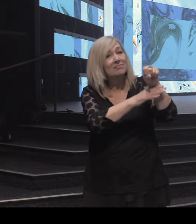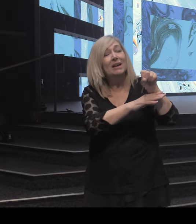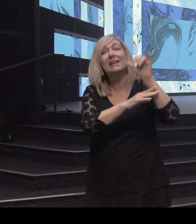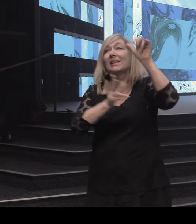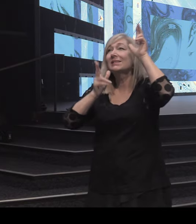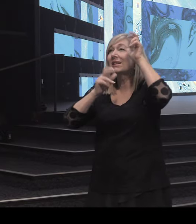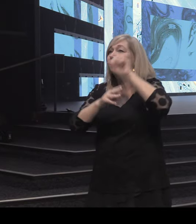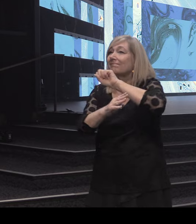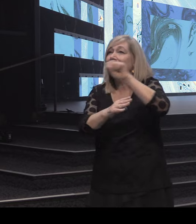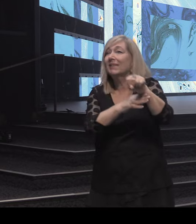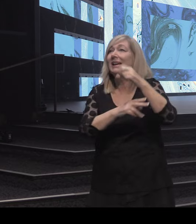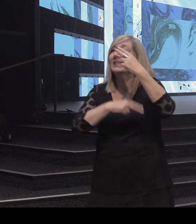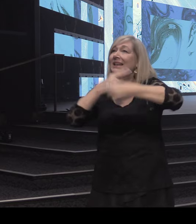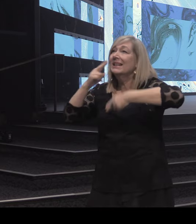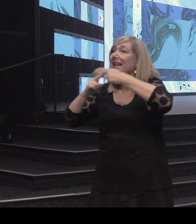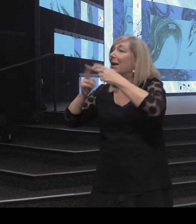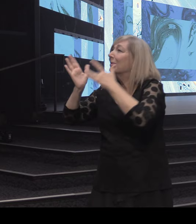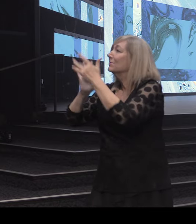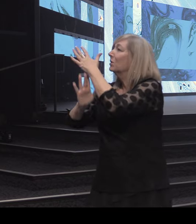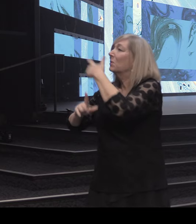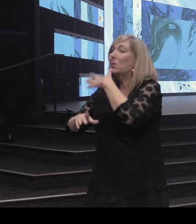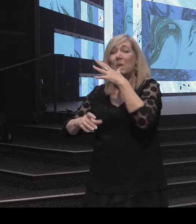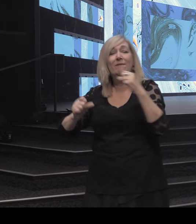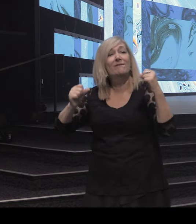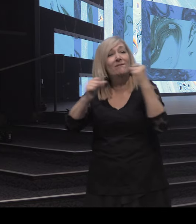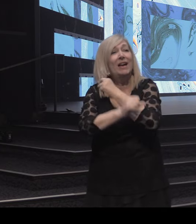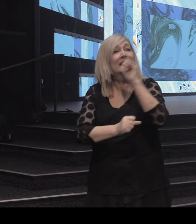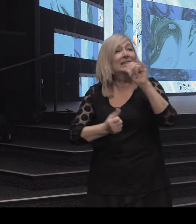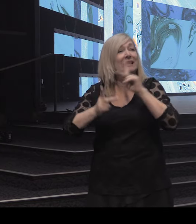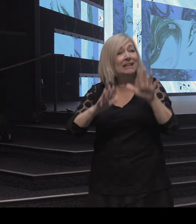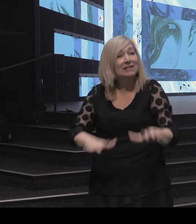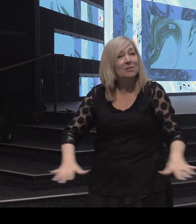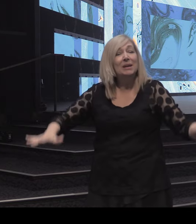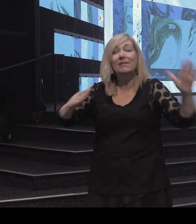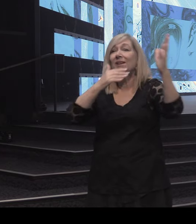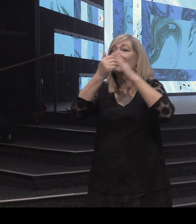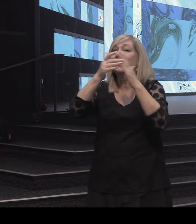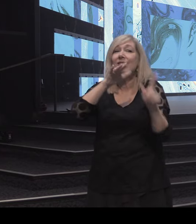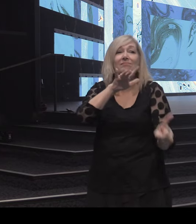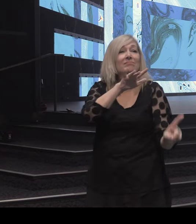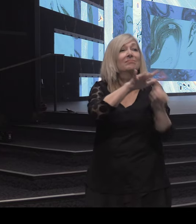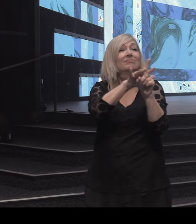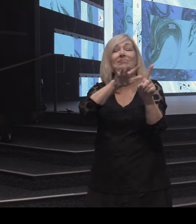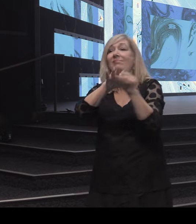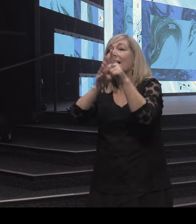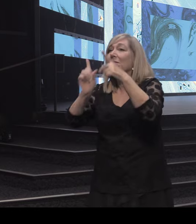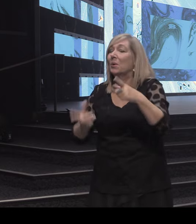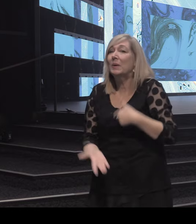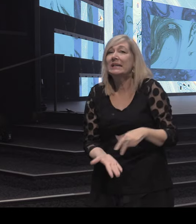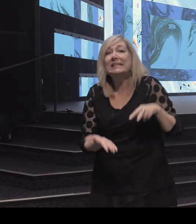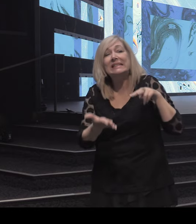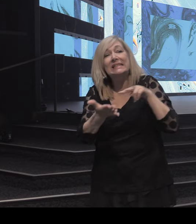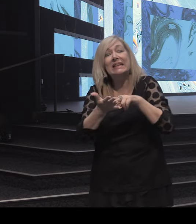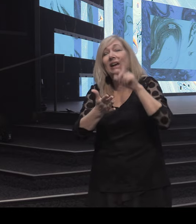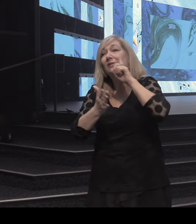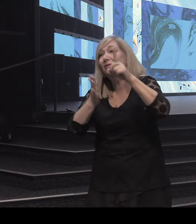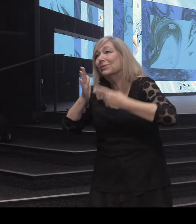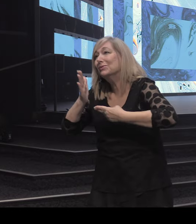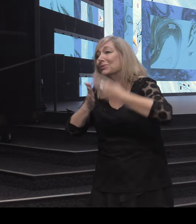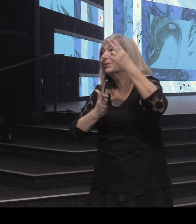the name of Jesus. We will fight his kingdom wherever it raises its head. And we will stand for the truth that